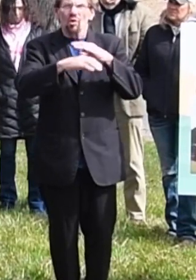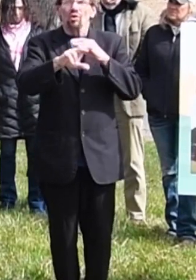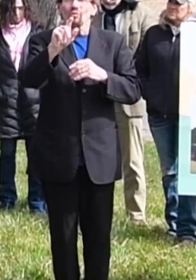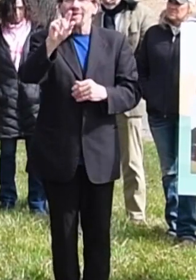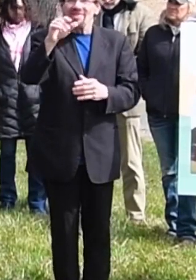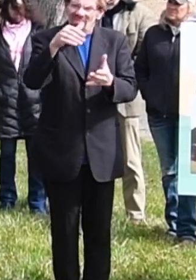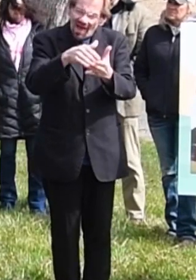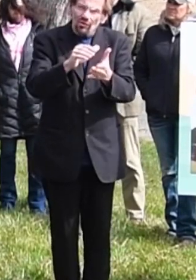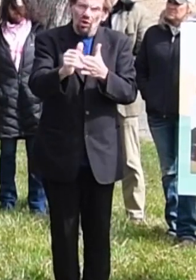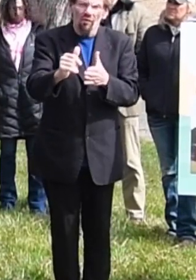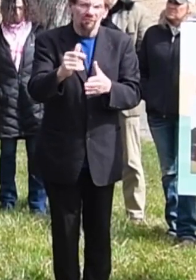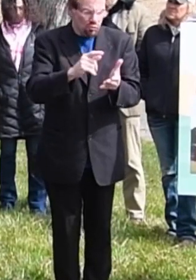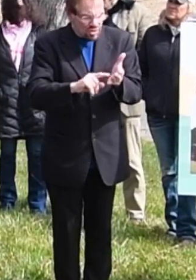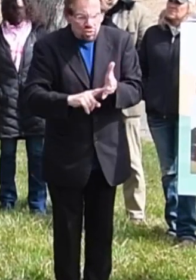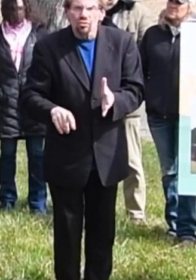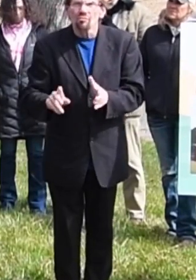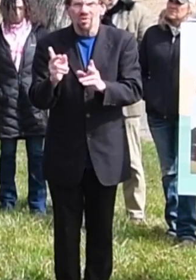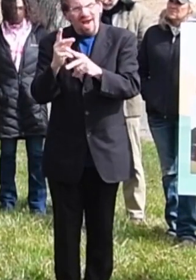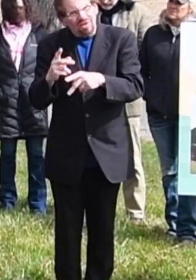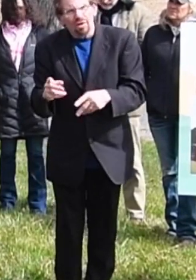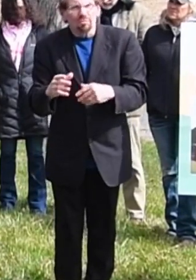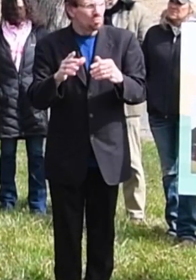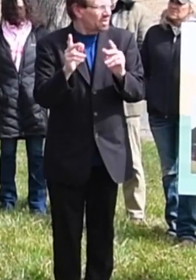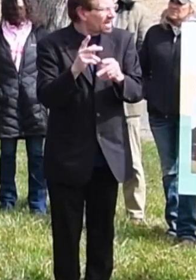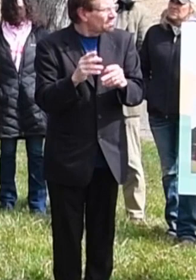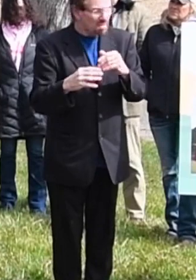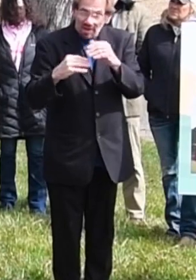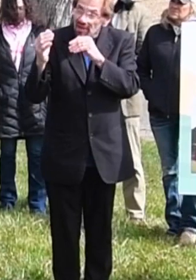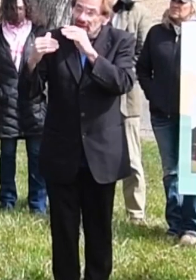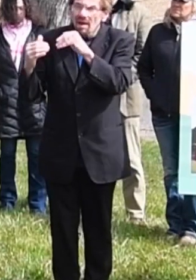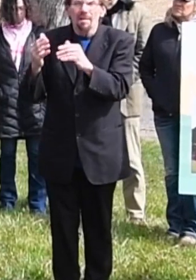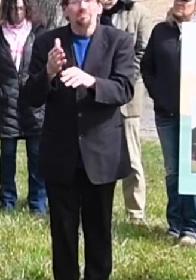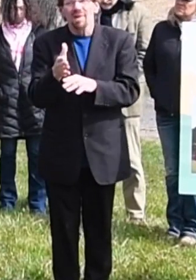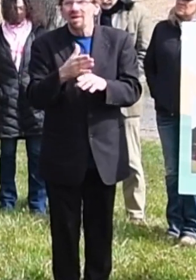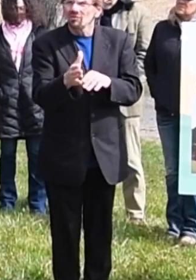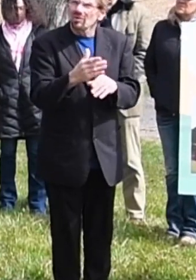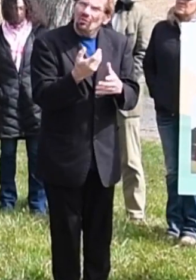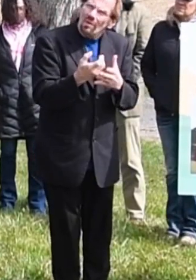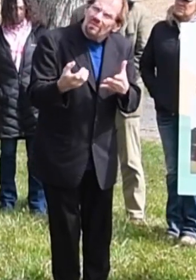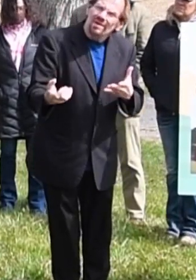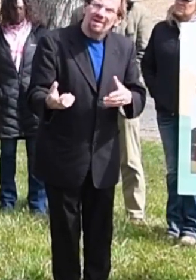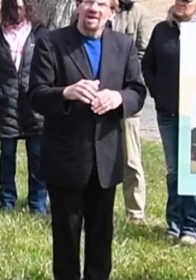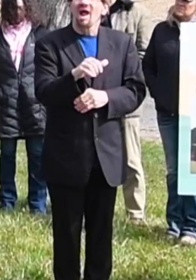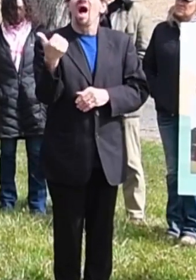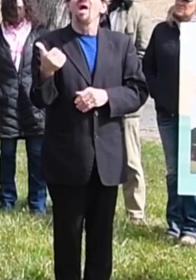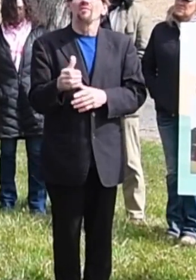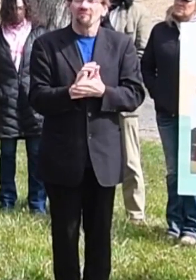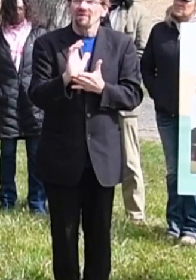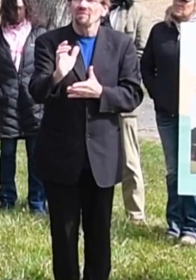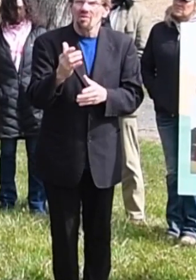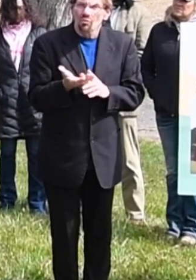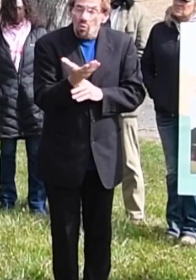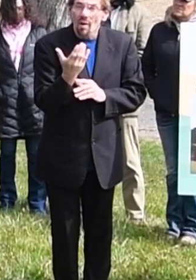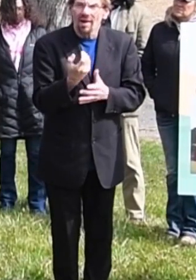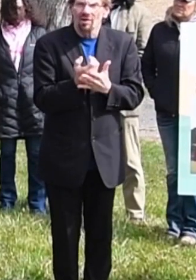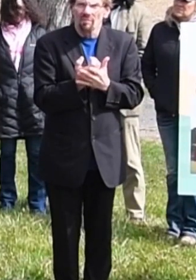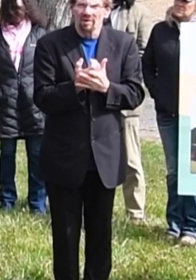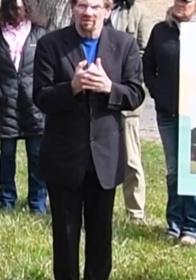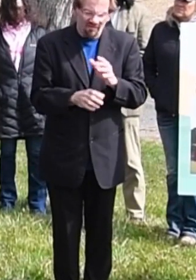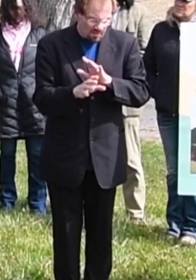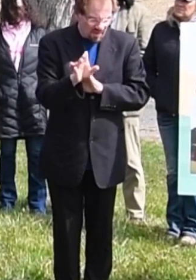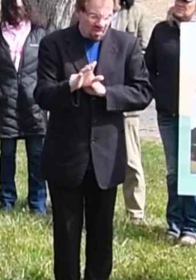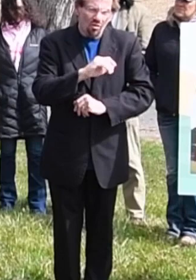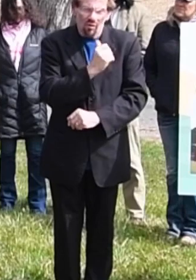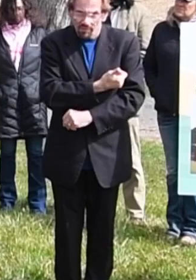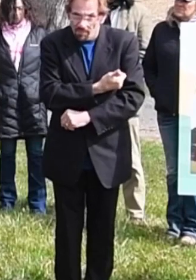and development, production buildings, major fixtures, and other investments through our Economic Development Authority. Last